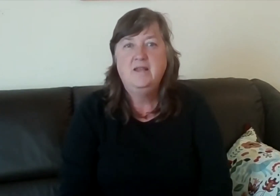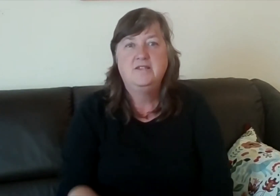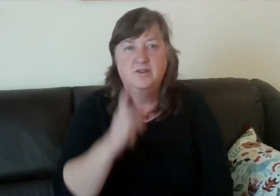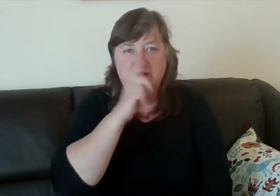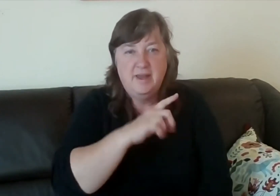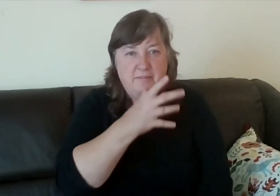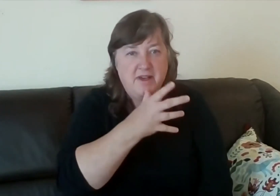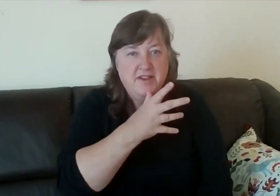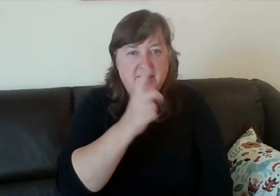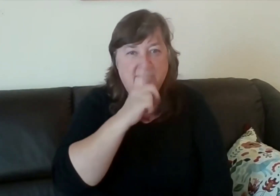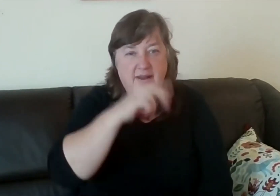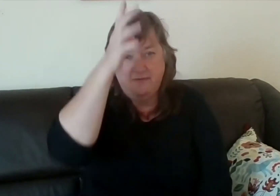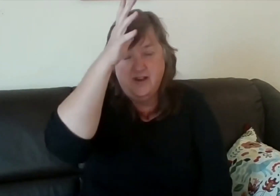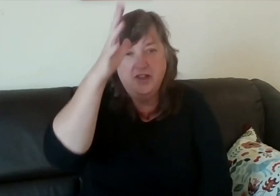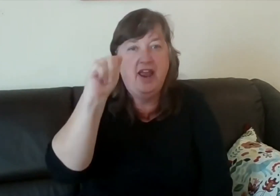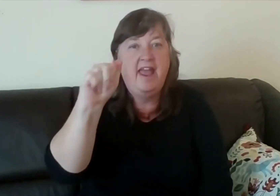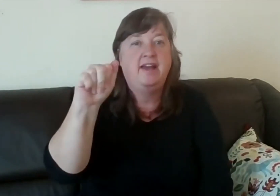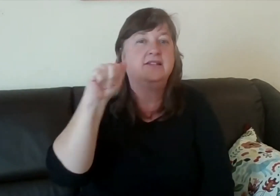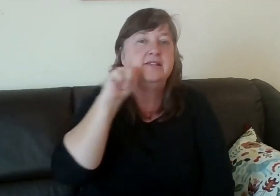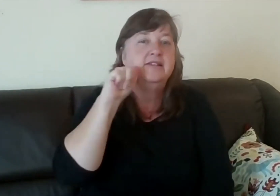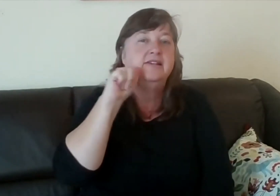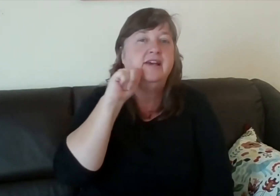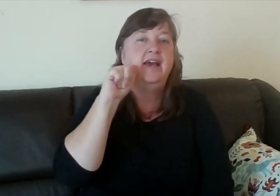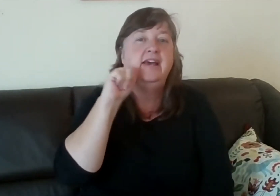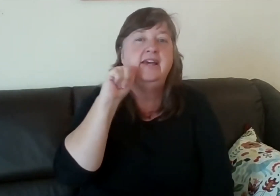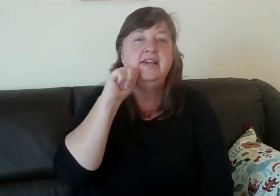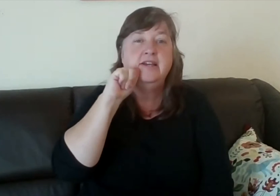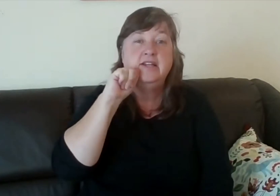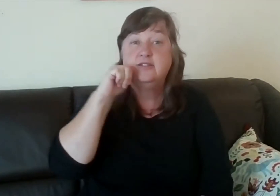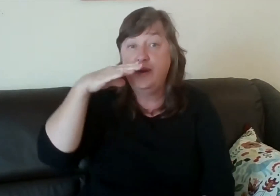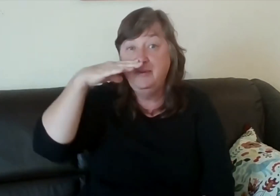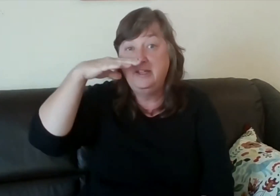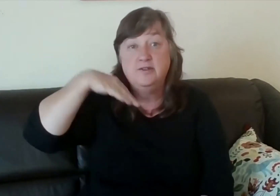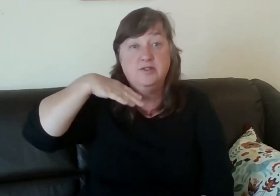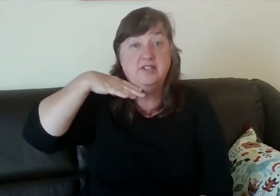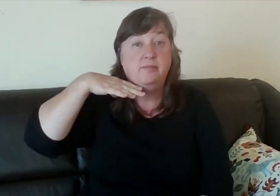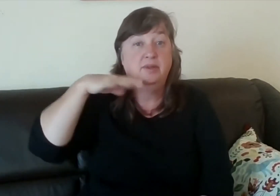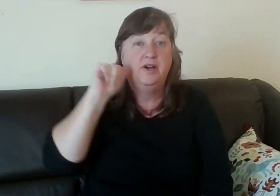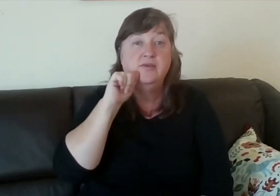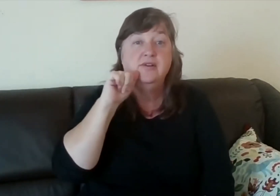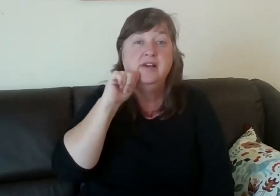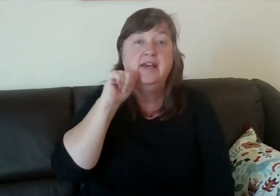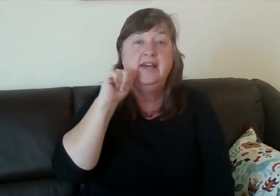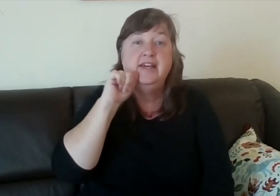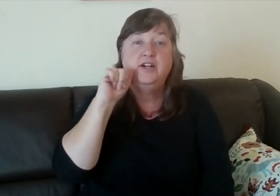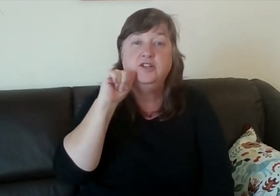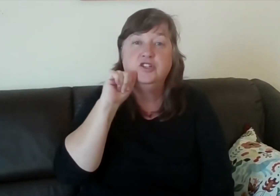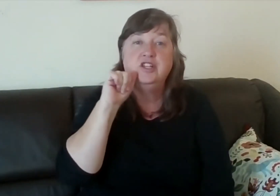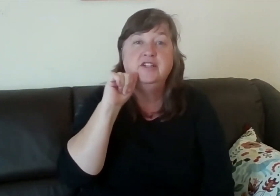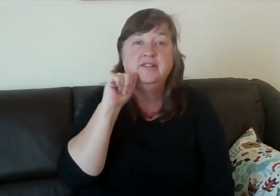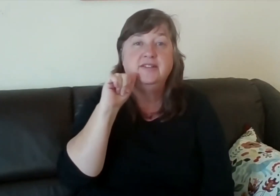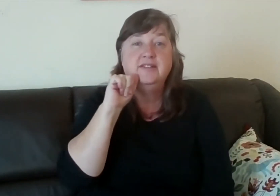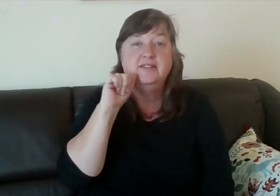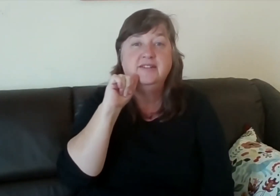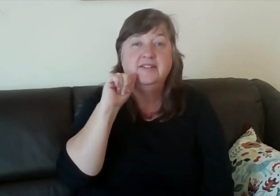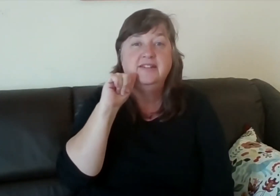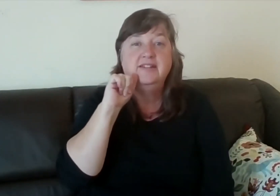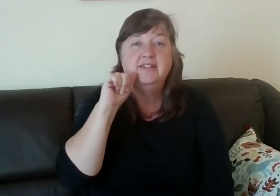So stepmother, stepfather, aunt. A, it's feminine, so it's down below. A on your chin.